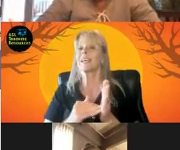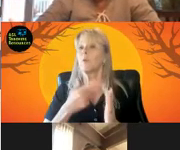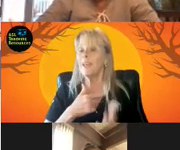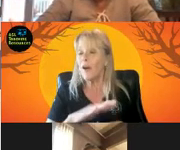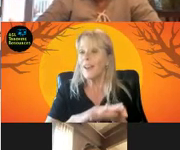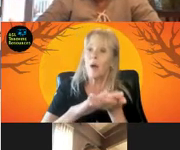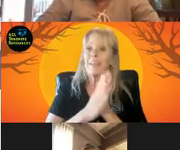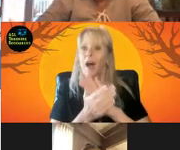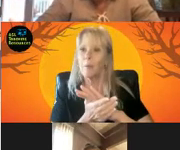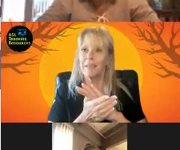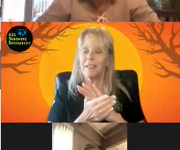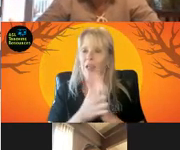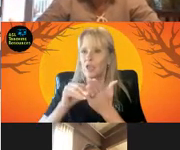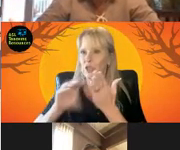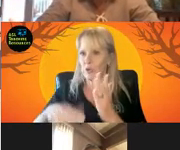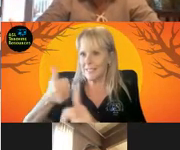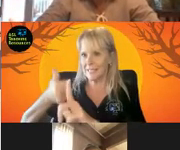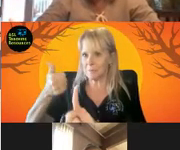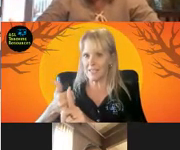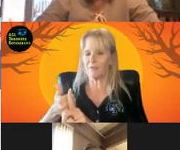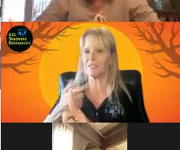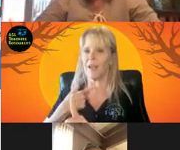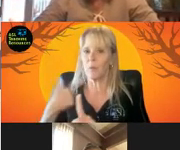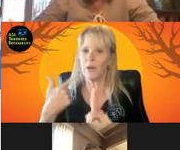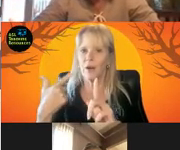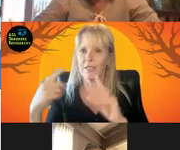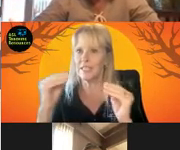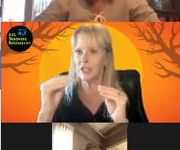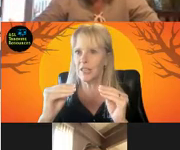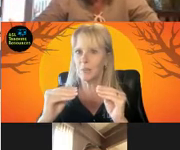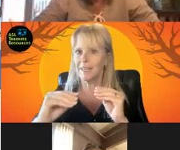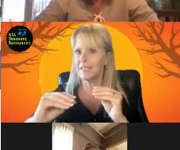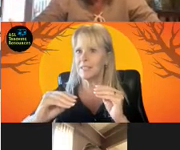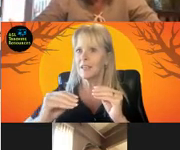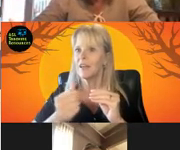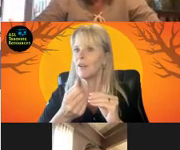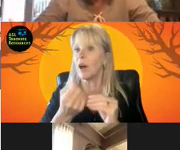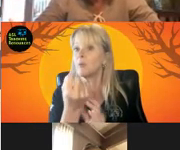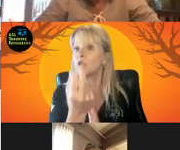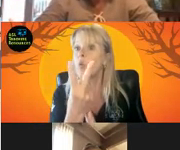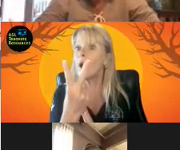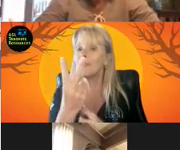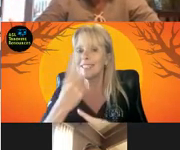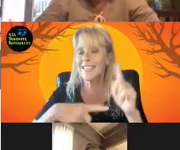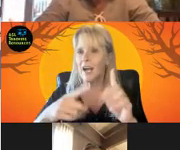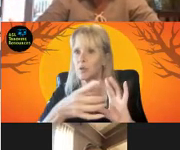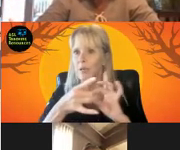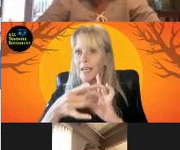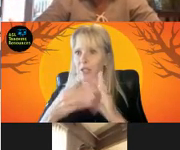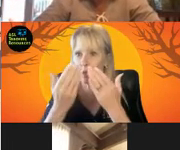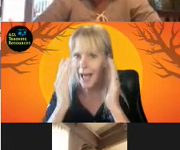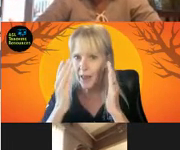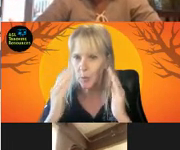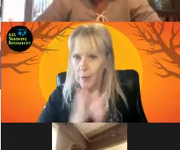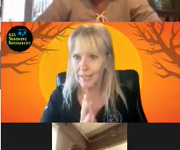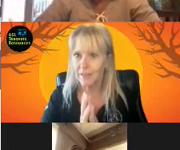So again, we are now becoming the students themselves, and we are teaching them these 12 signs